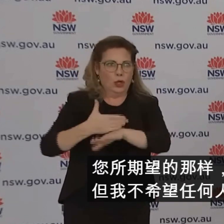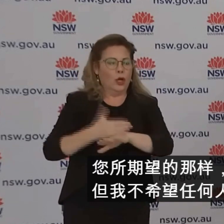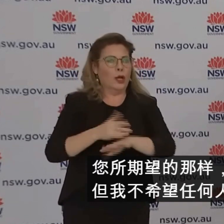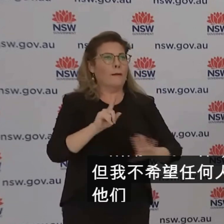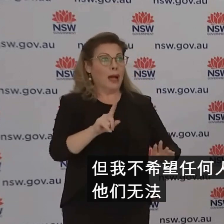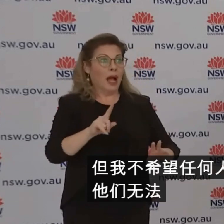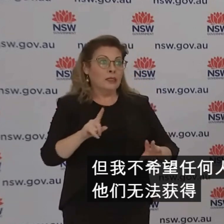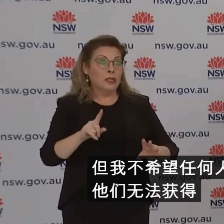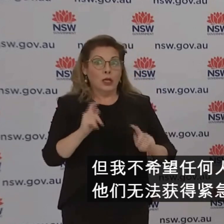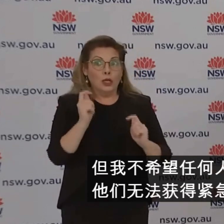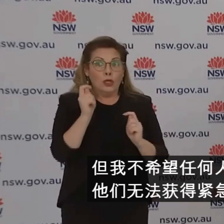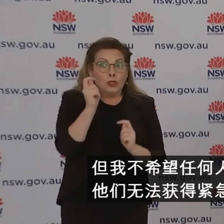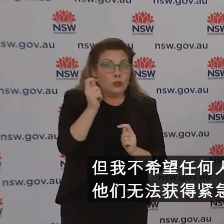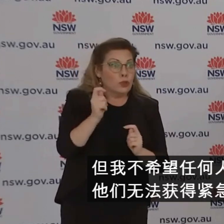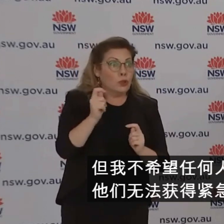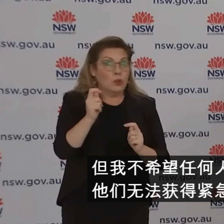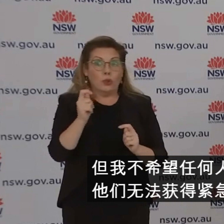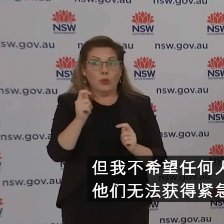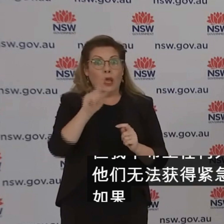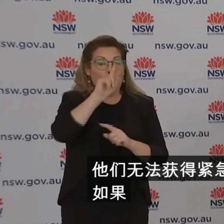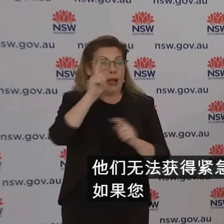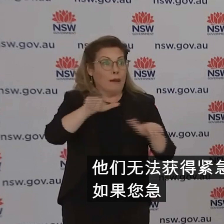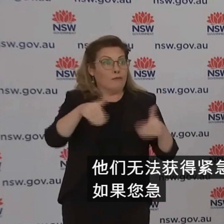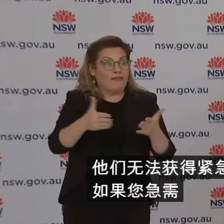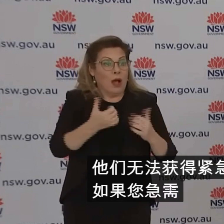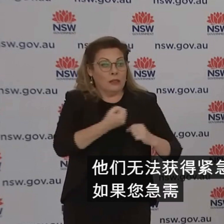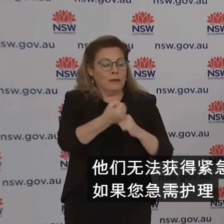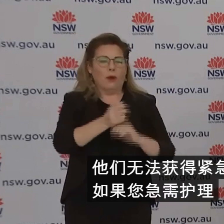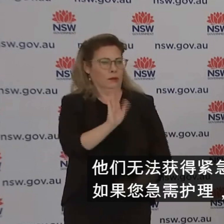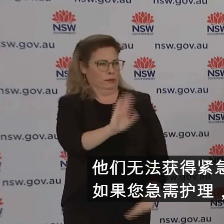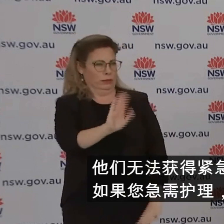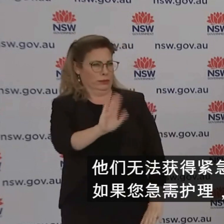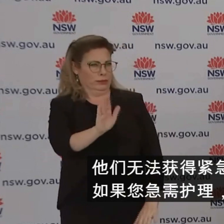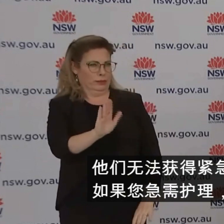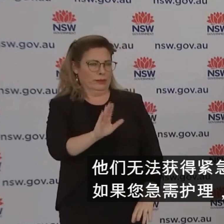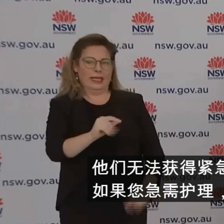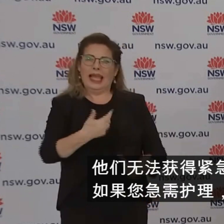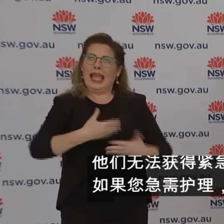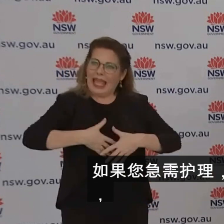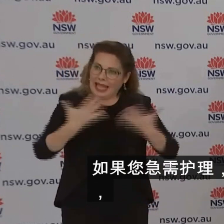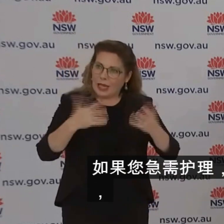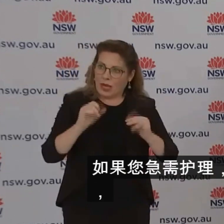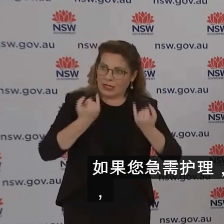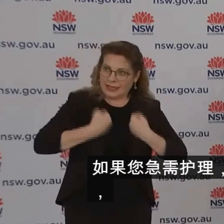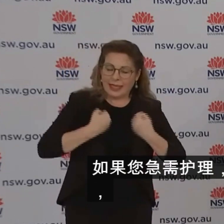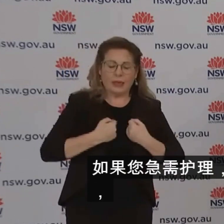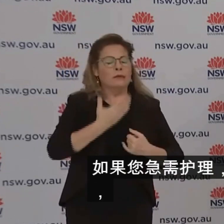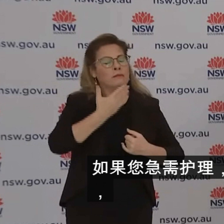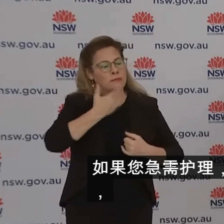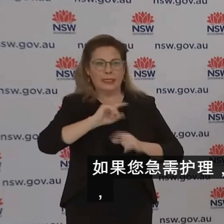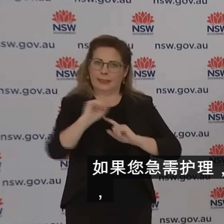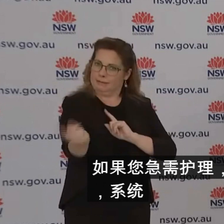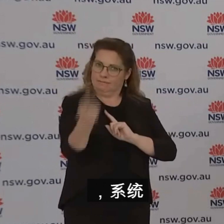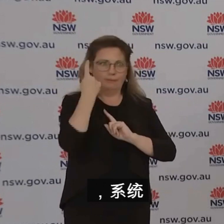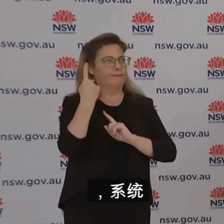anyone thinking that they can't get urgent care, and that is critical. Please do not delay if you require care urgently.